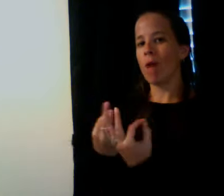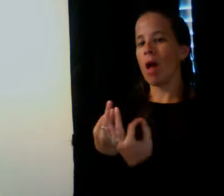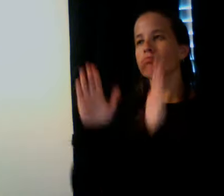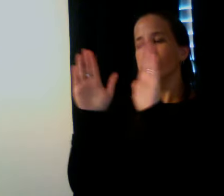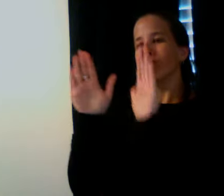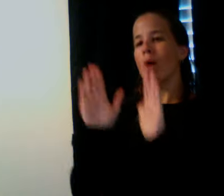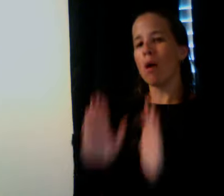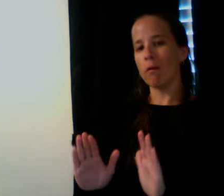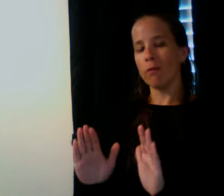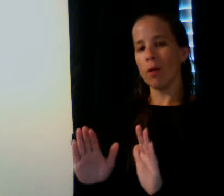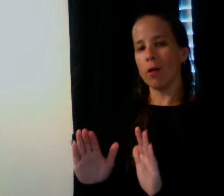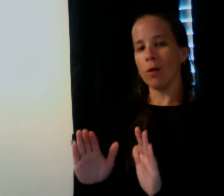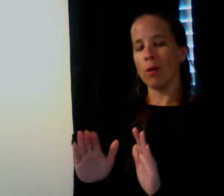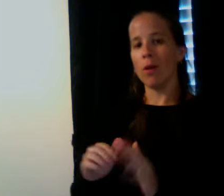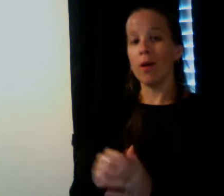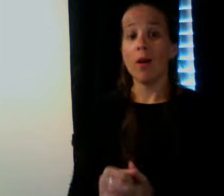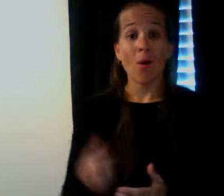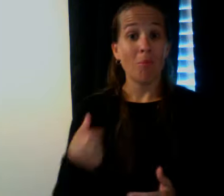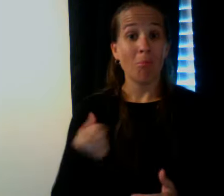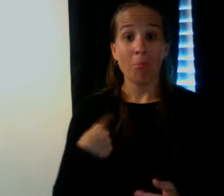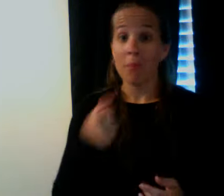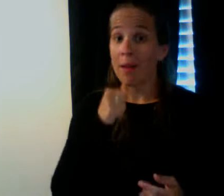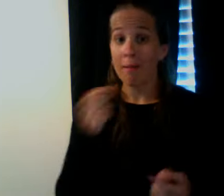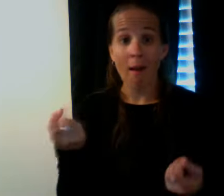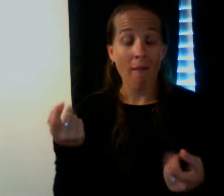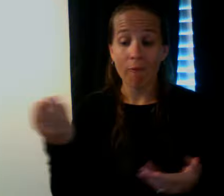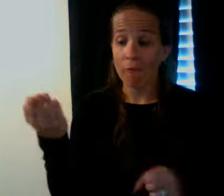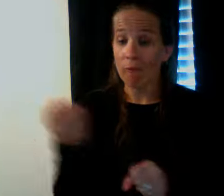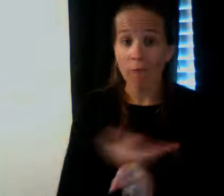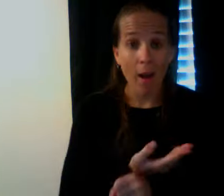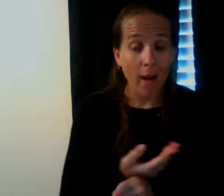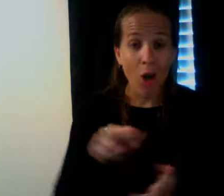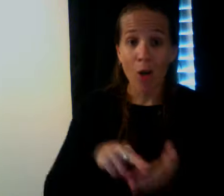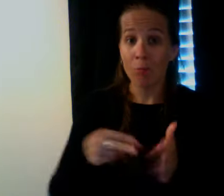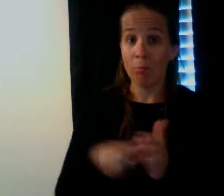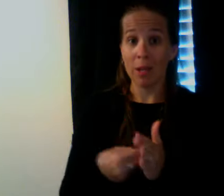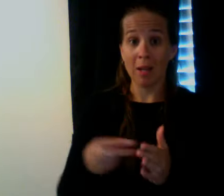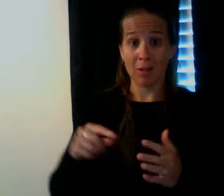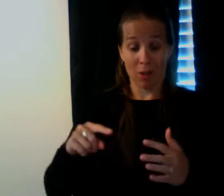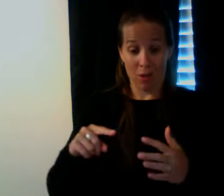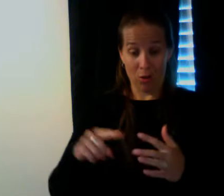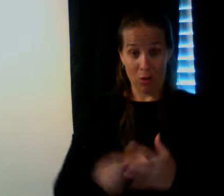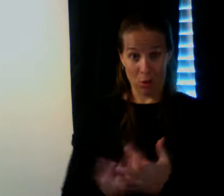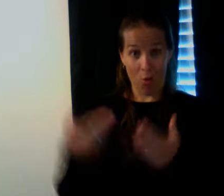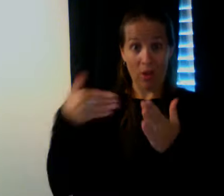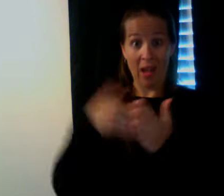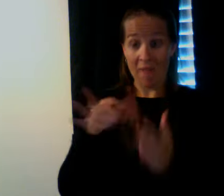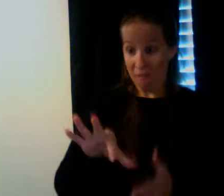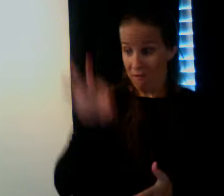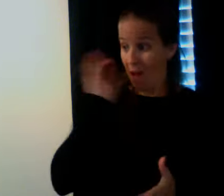would have happened if I hadn't been fired from Apple. It was awful tasting medicine, but I guess the patient needed it.